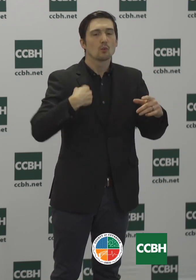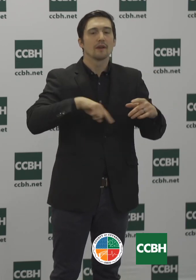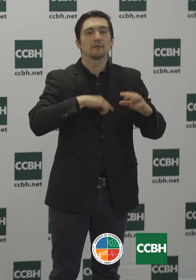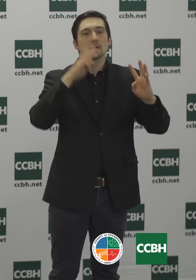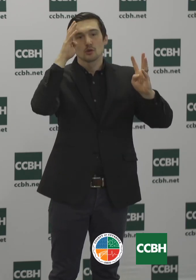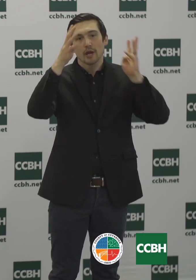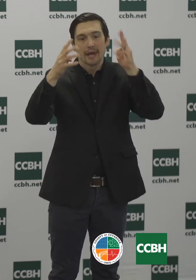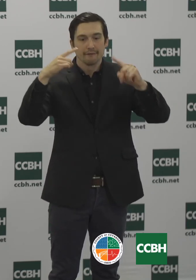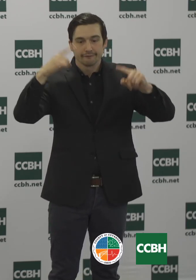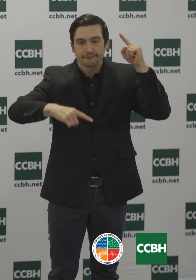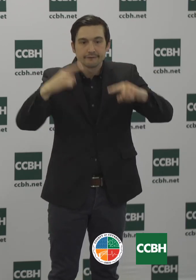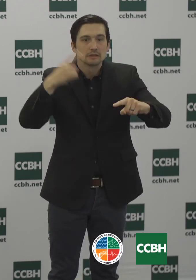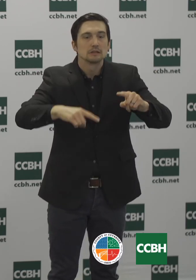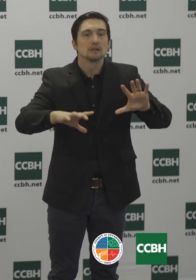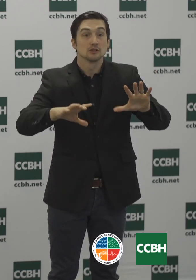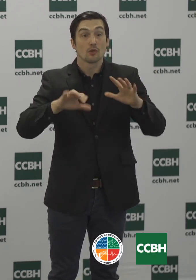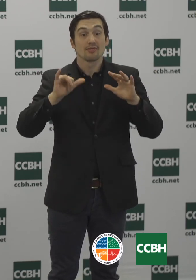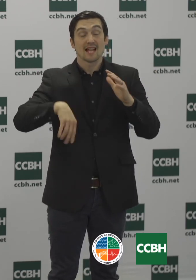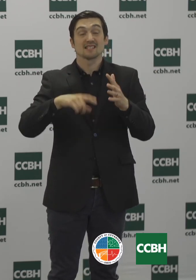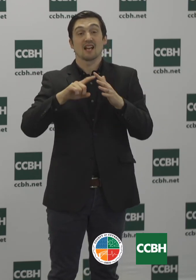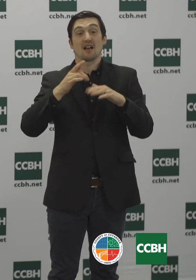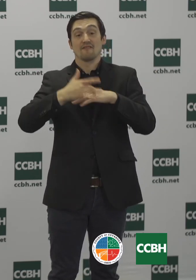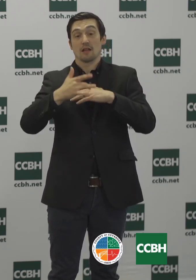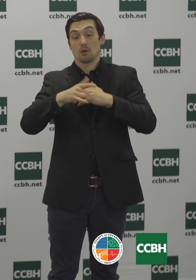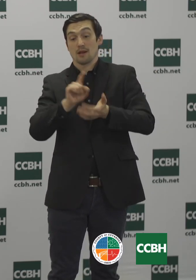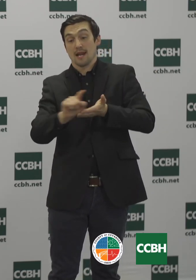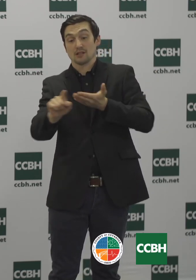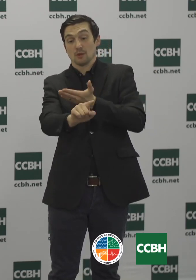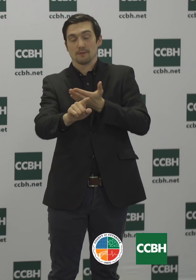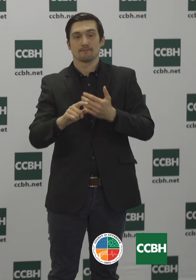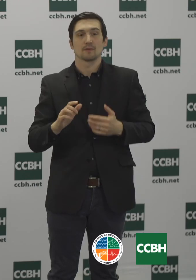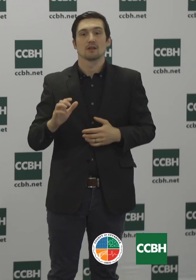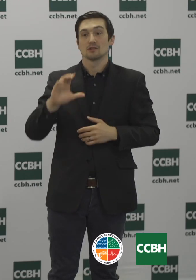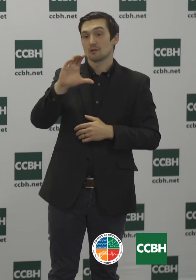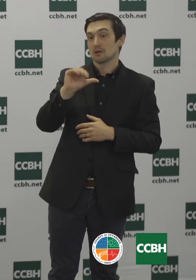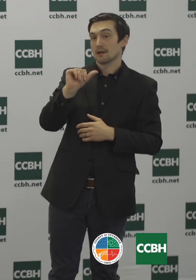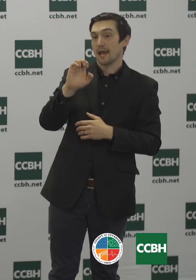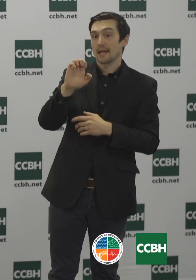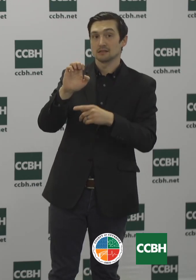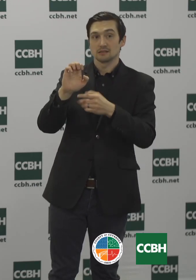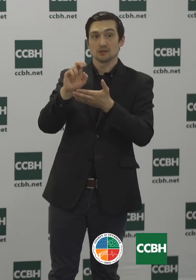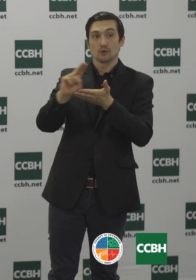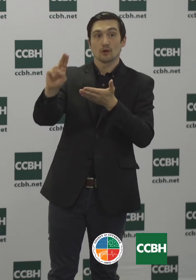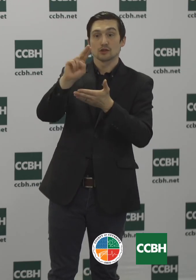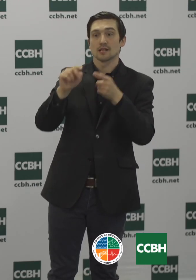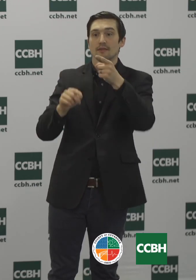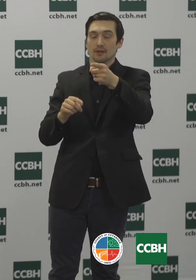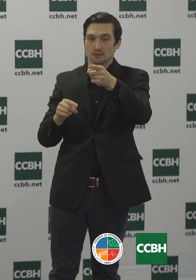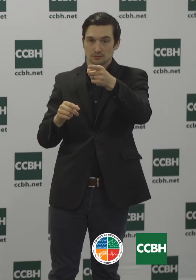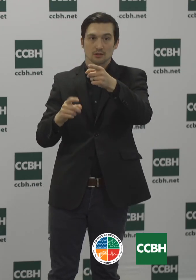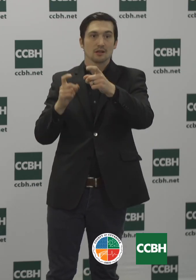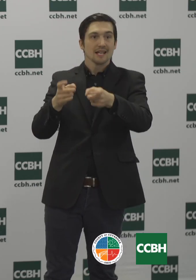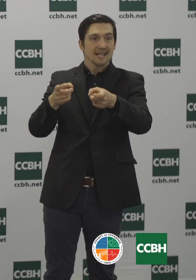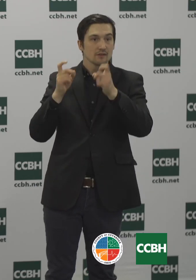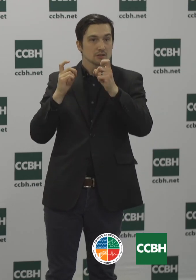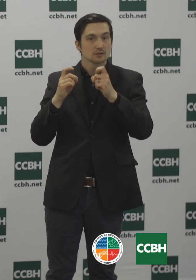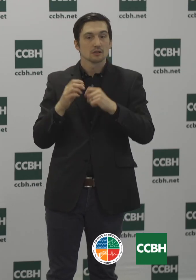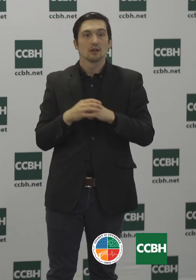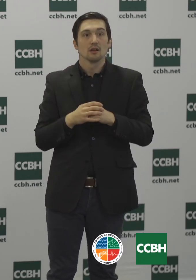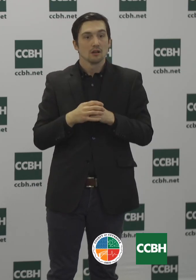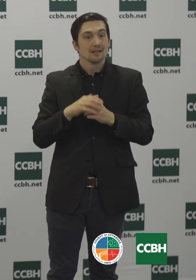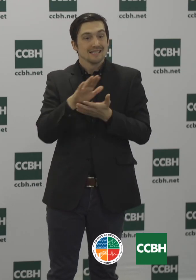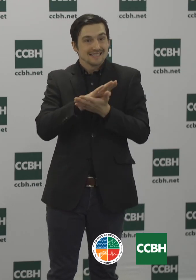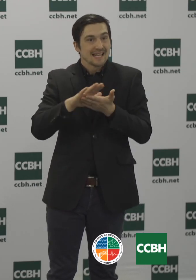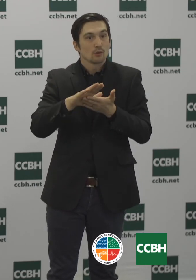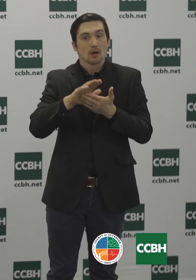be available starting next week. Actually, our colleagues at CASE we're so grateful they're actually using sterile pipetting for us to get the